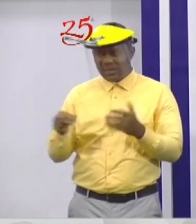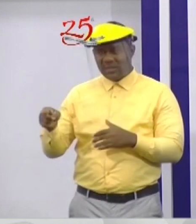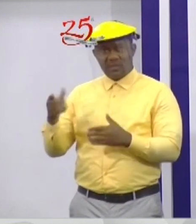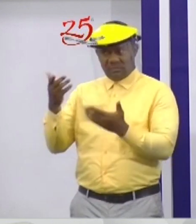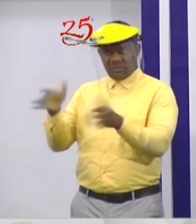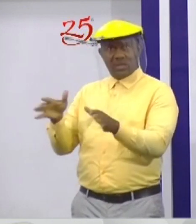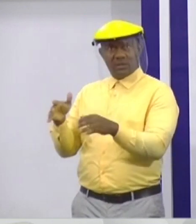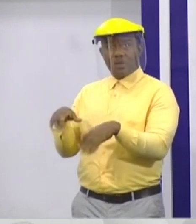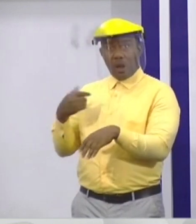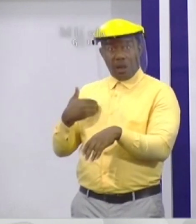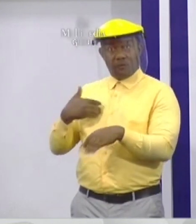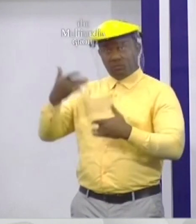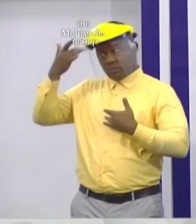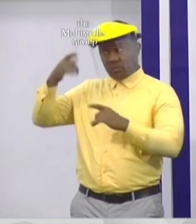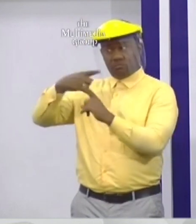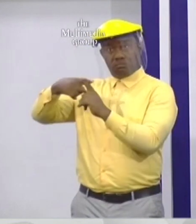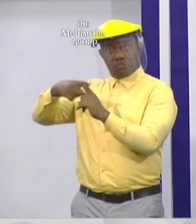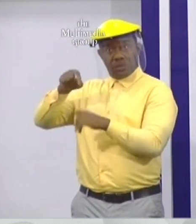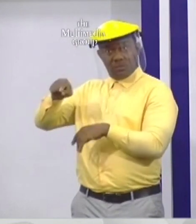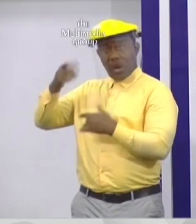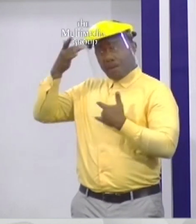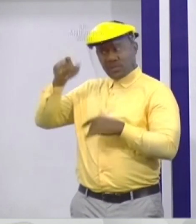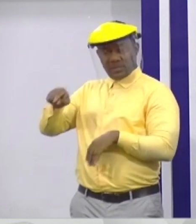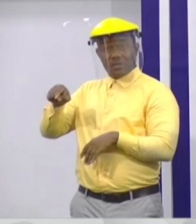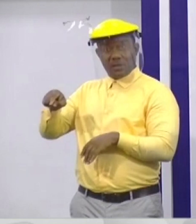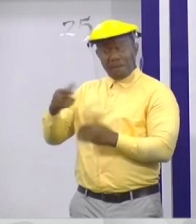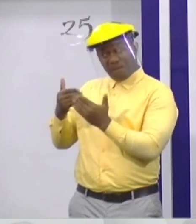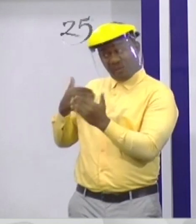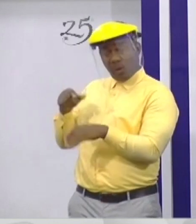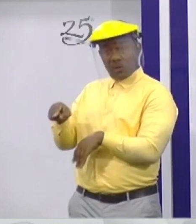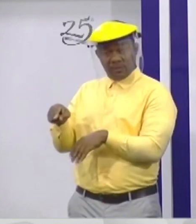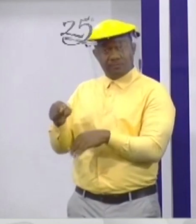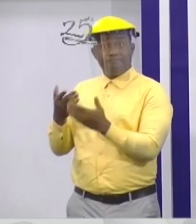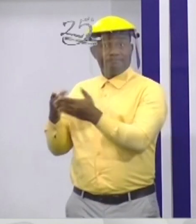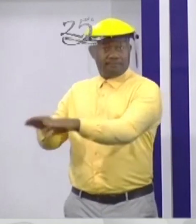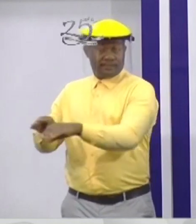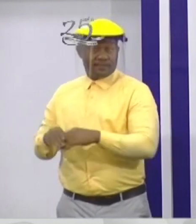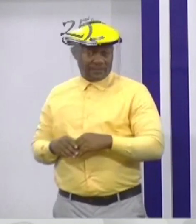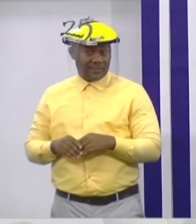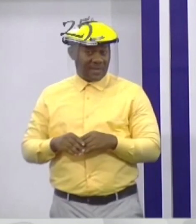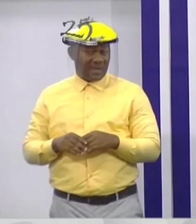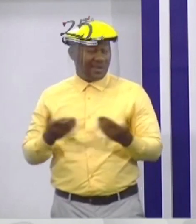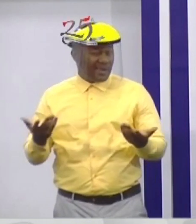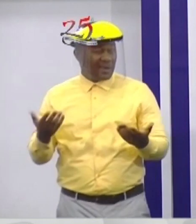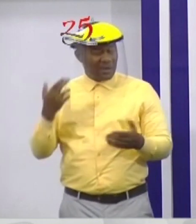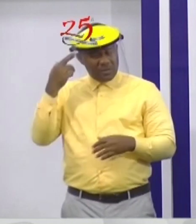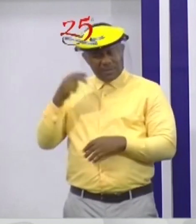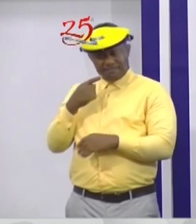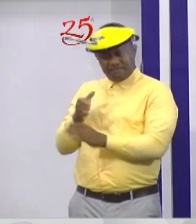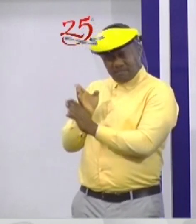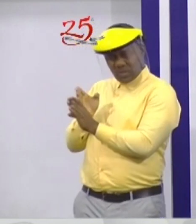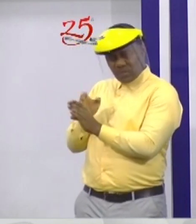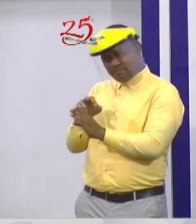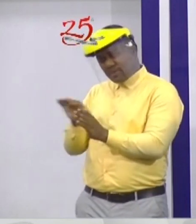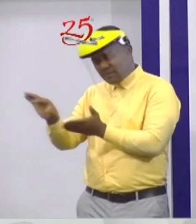as a COVID-19 case because there were reason to take sample. sample was